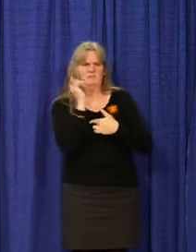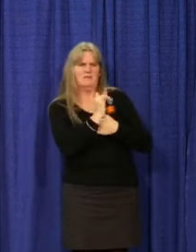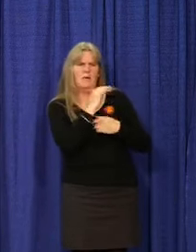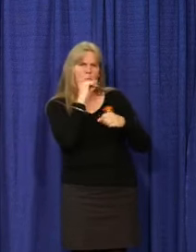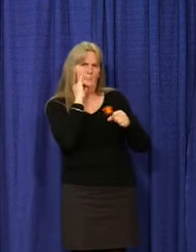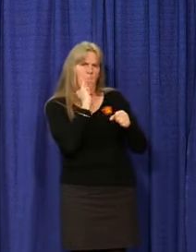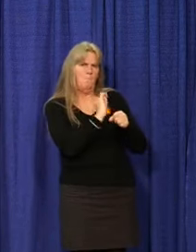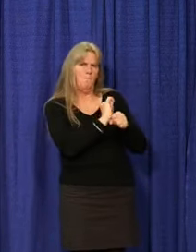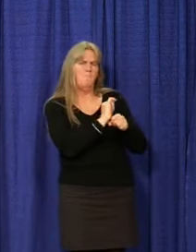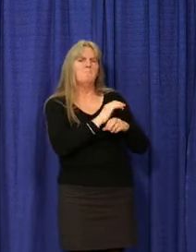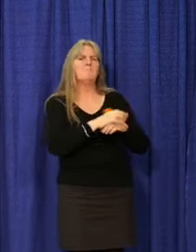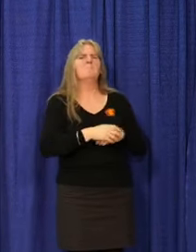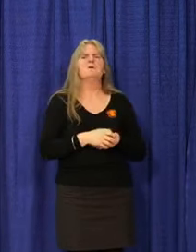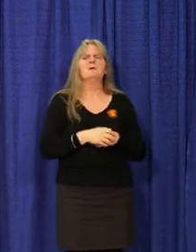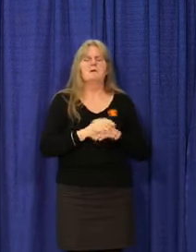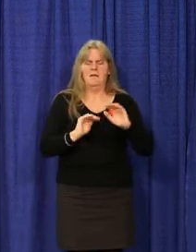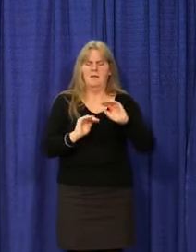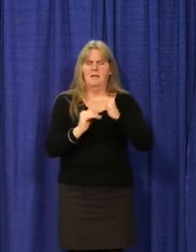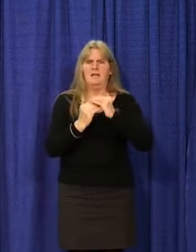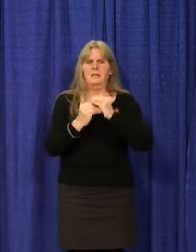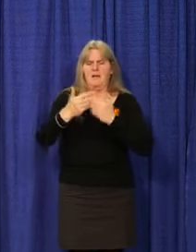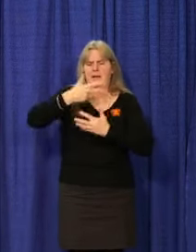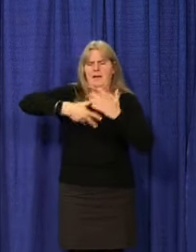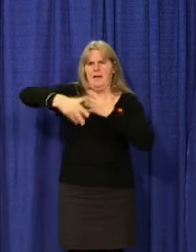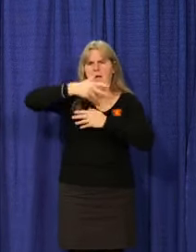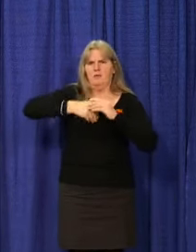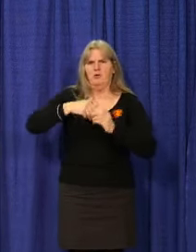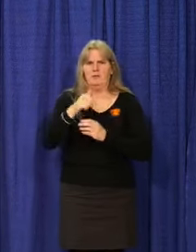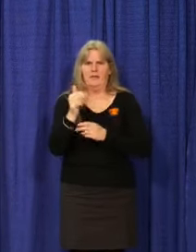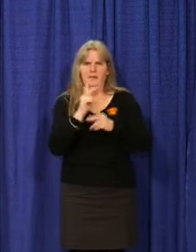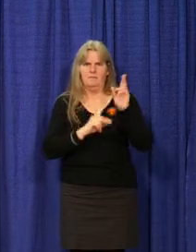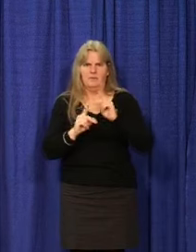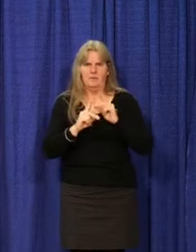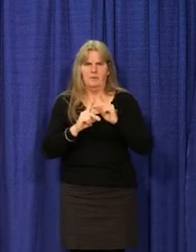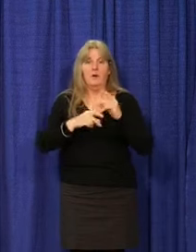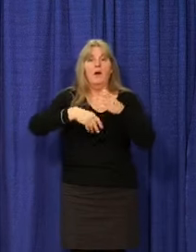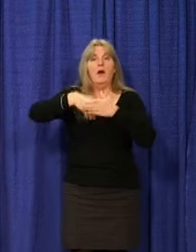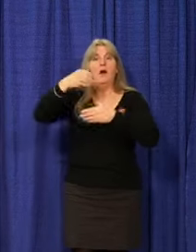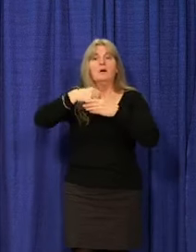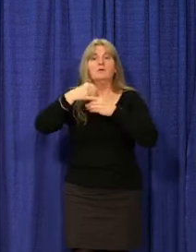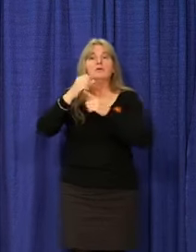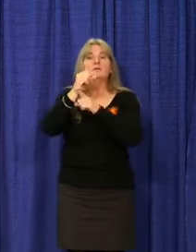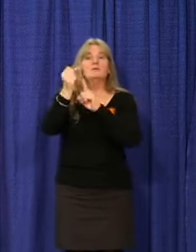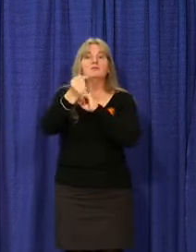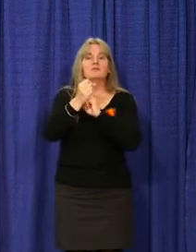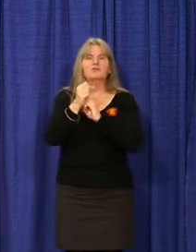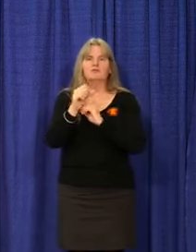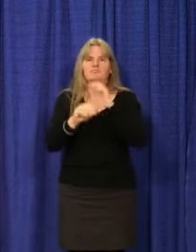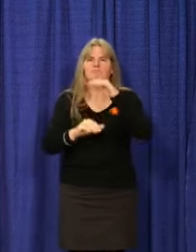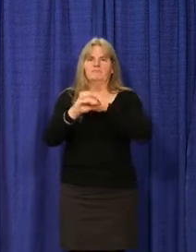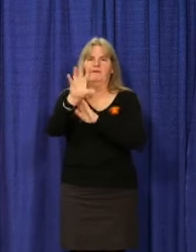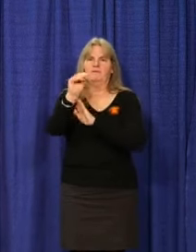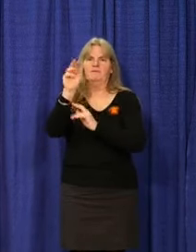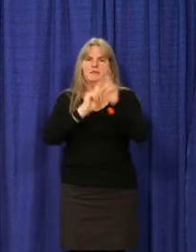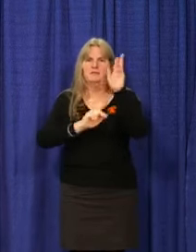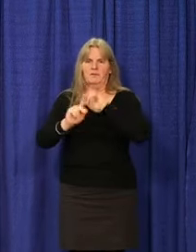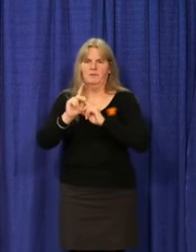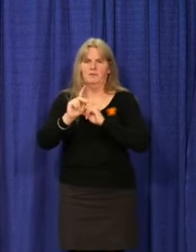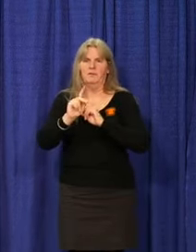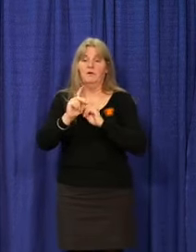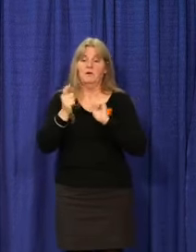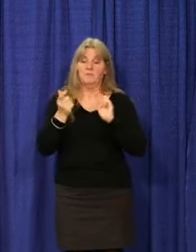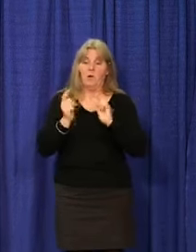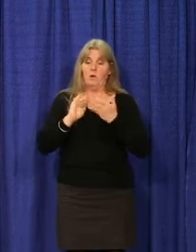not gathering in groups of more than 10 in an indoor setting, 50 in an outdoor setting, limiting our travel to